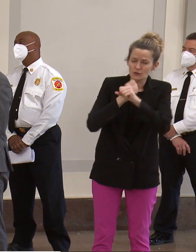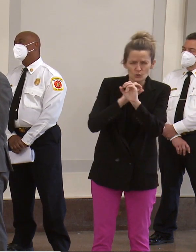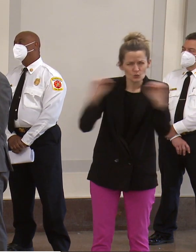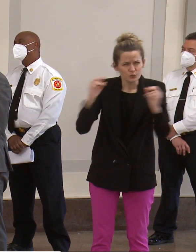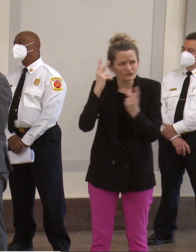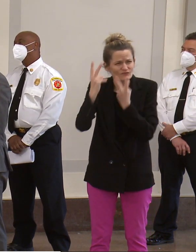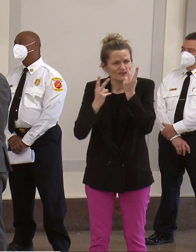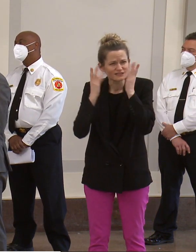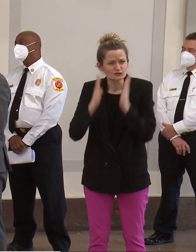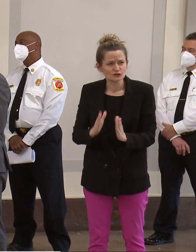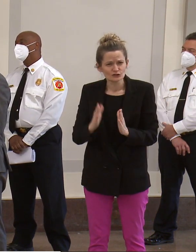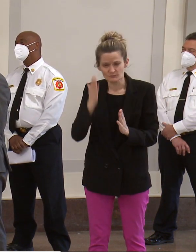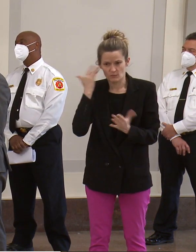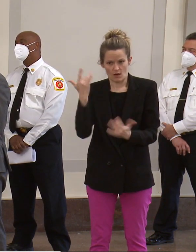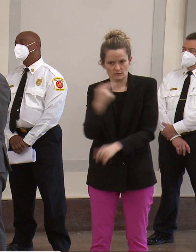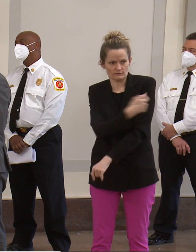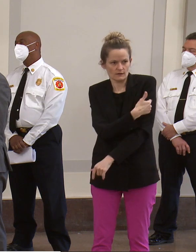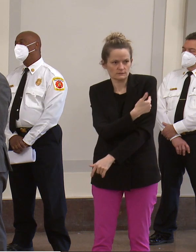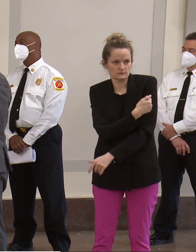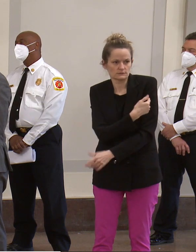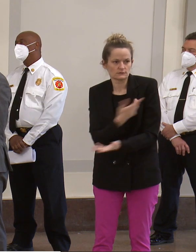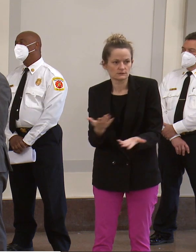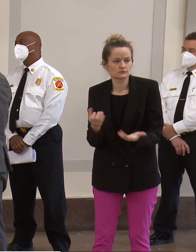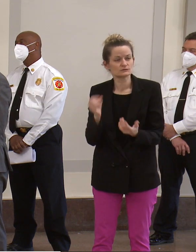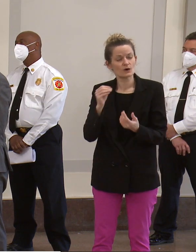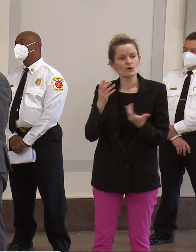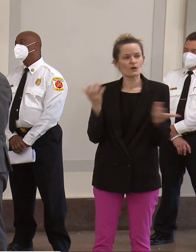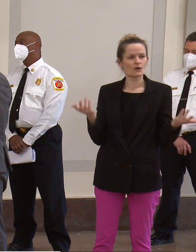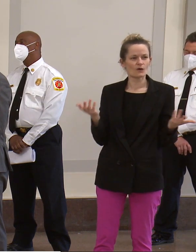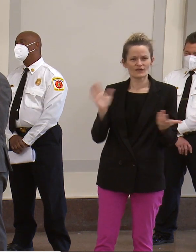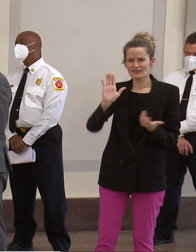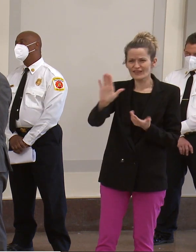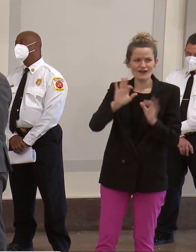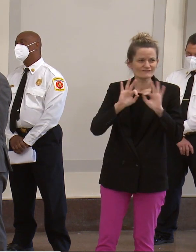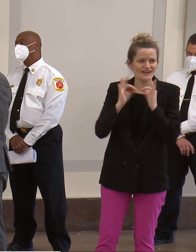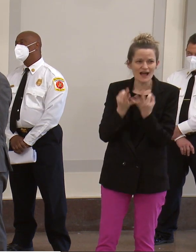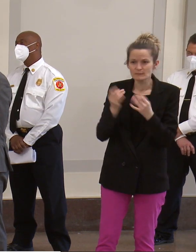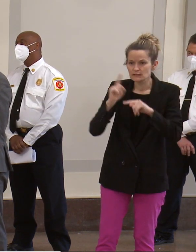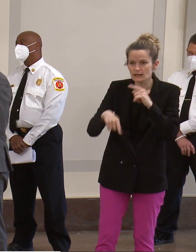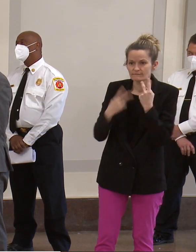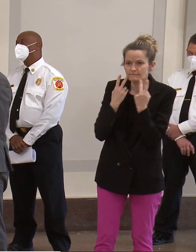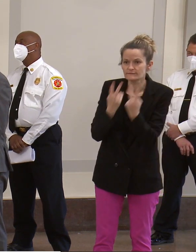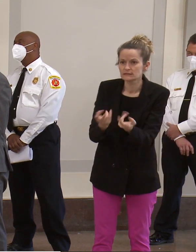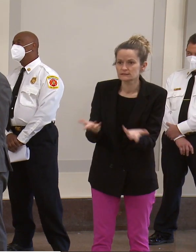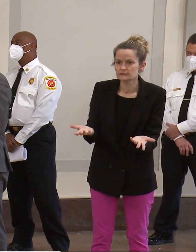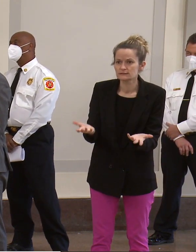if they're home and it's been over a year and then their family can't visit, then this is something that they really want.